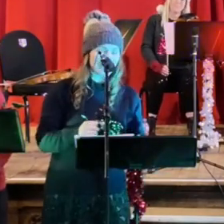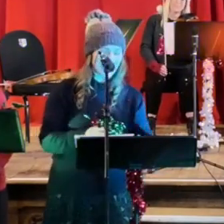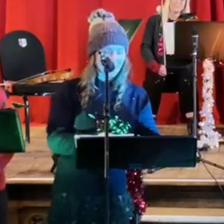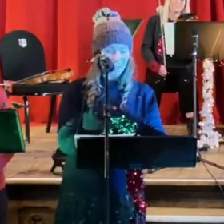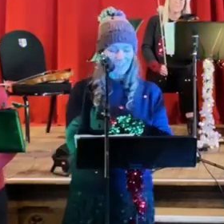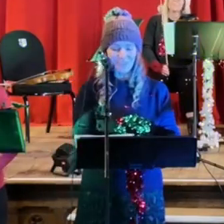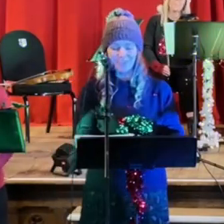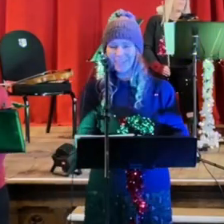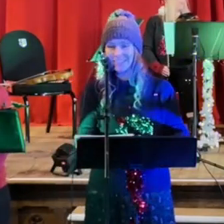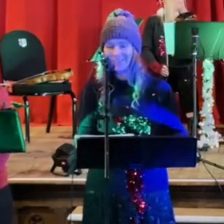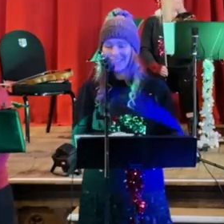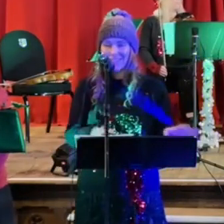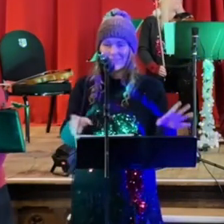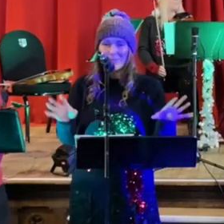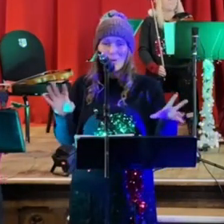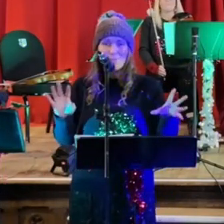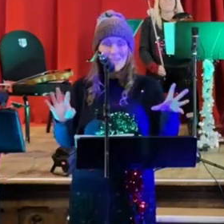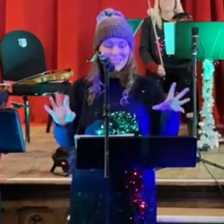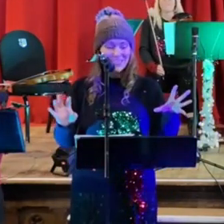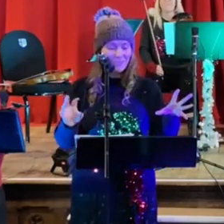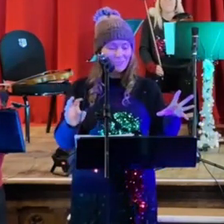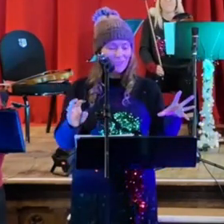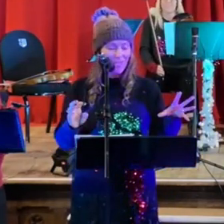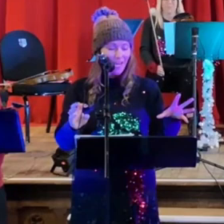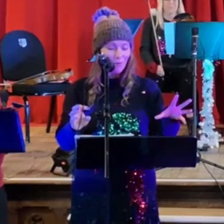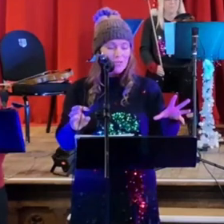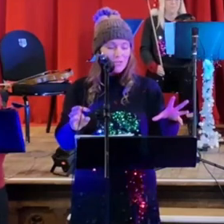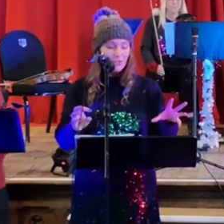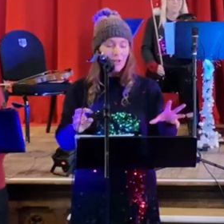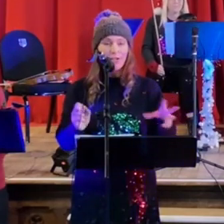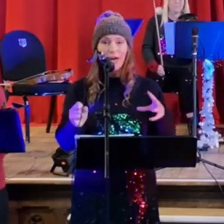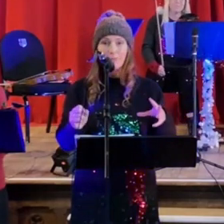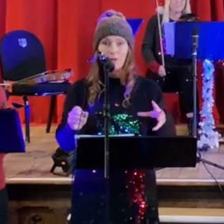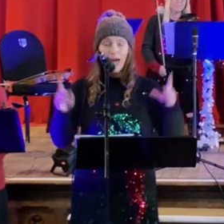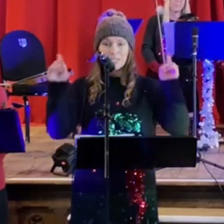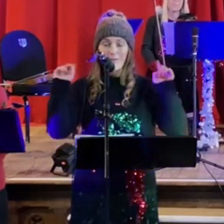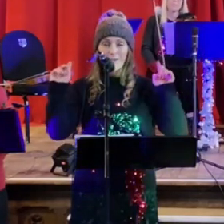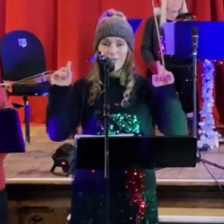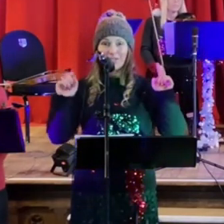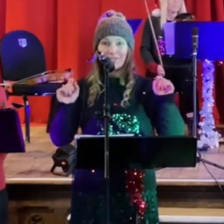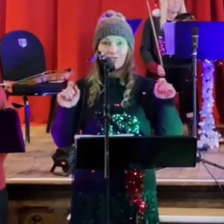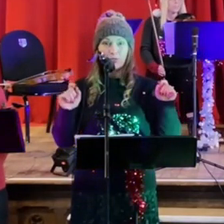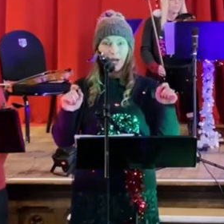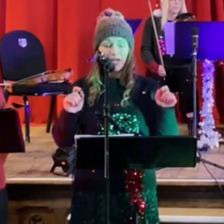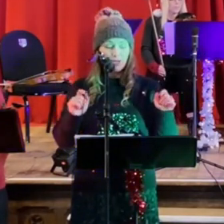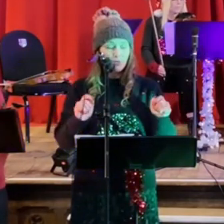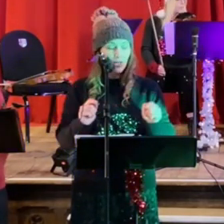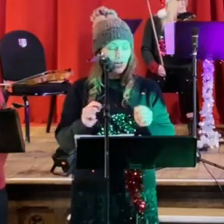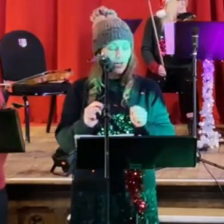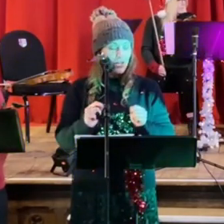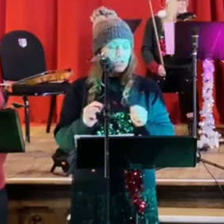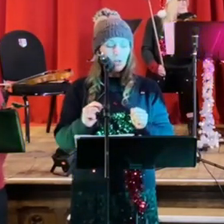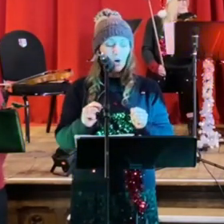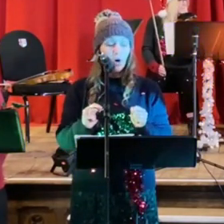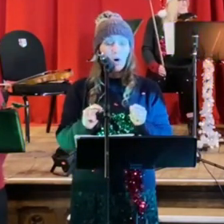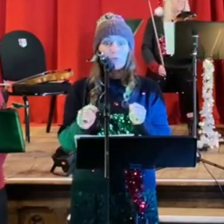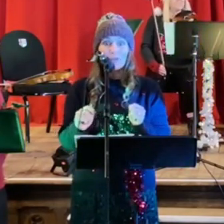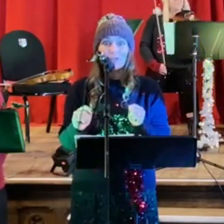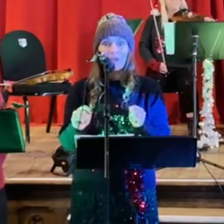Lovely, lovely. It definitely sounds a bit more medieval now. But now I'm going to ask my friends to just play you the chorus of Here We